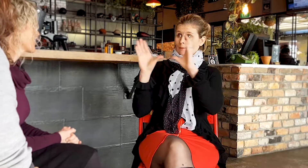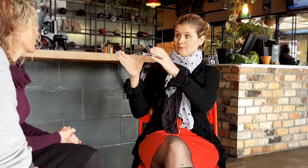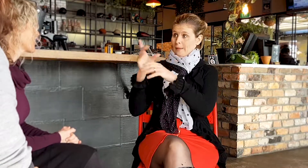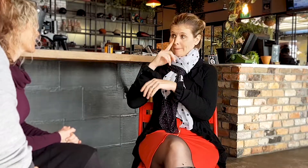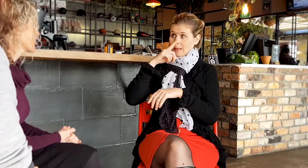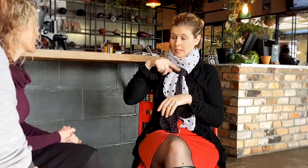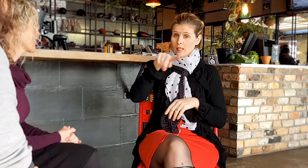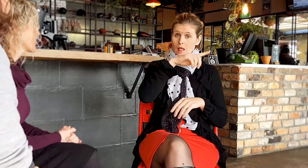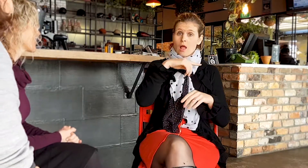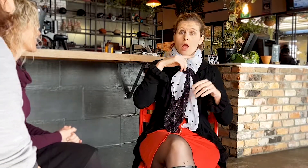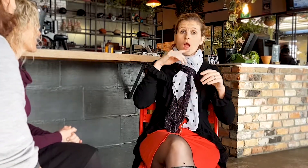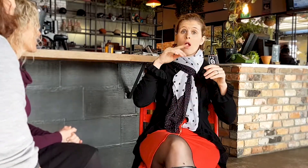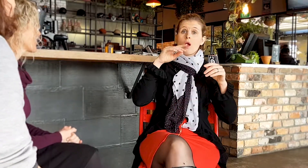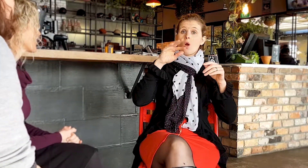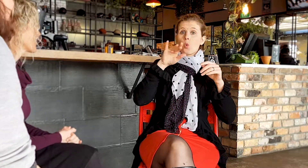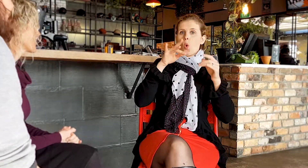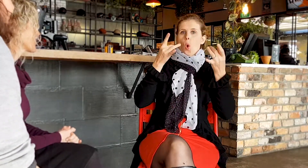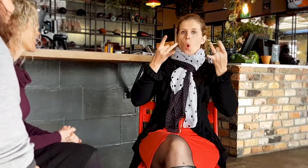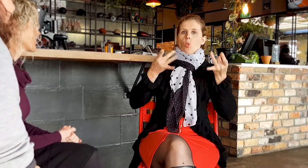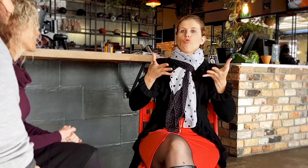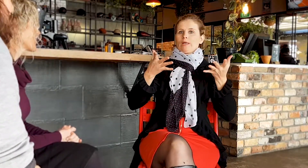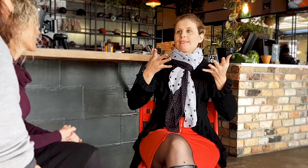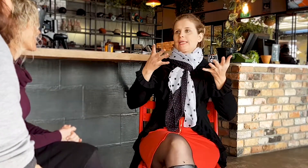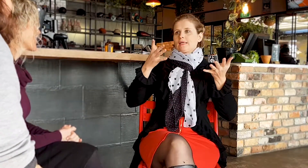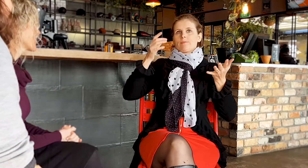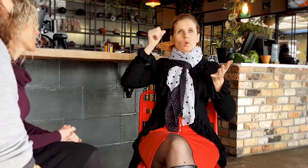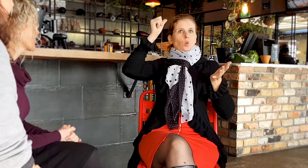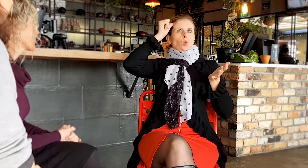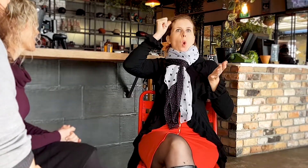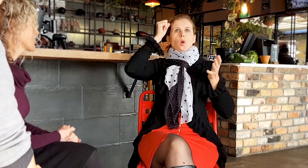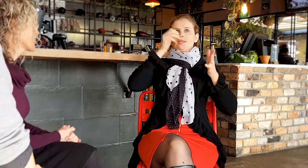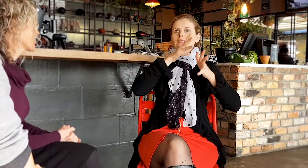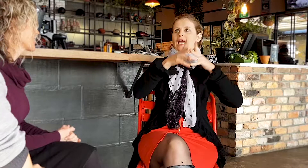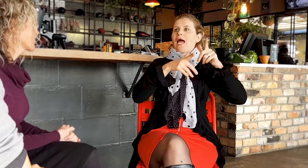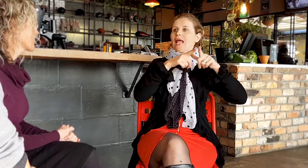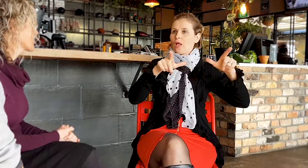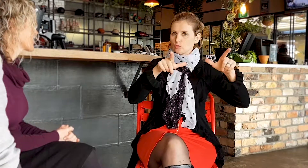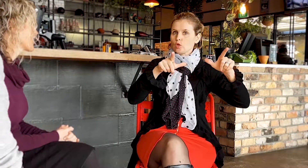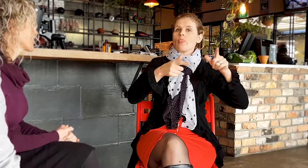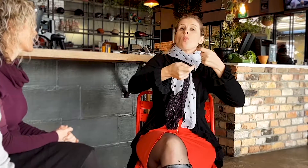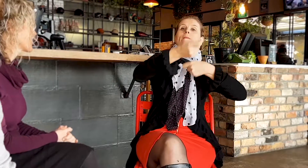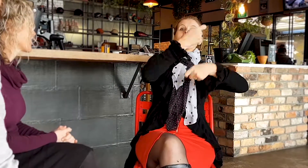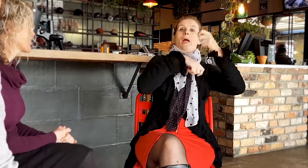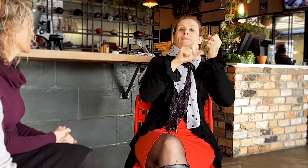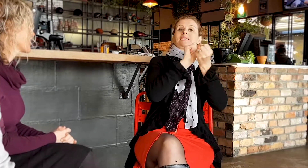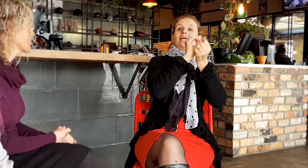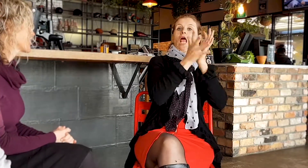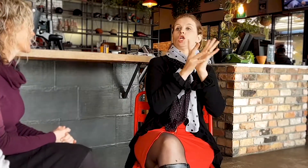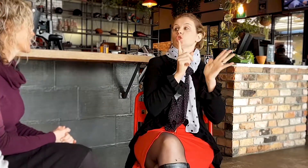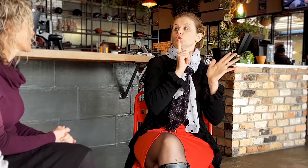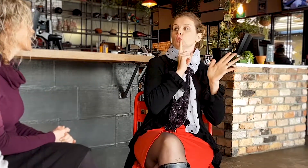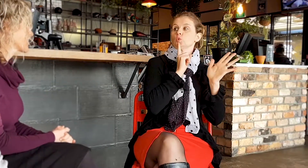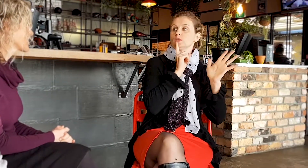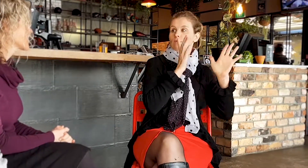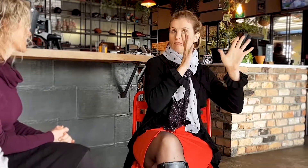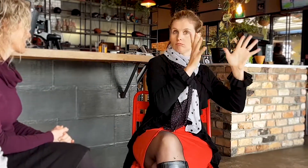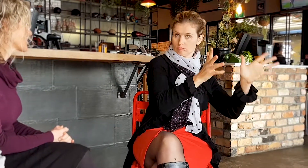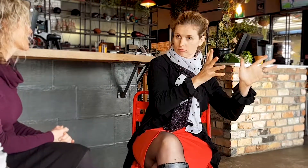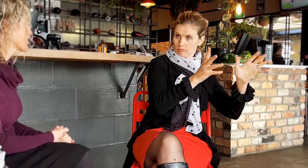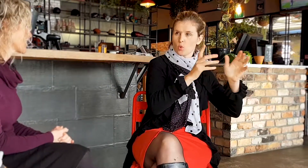So we have two different groups of people. Those who already know sign language and they become,